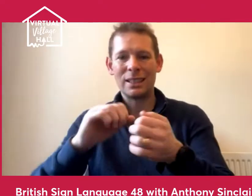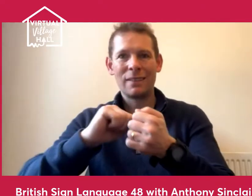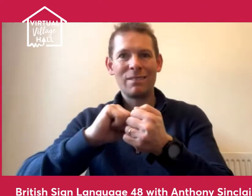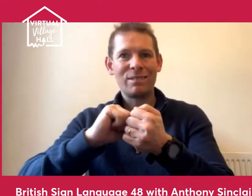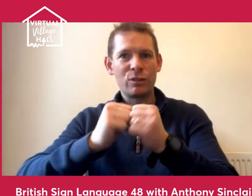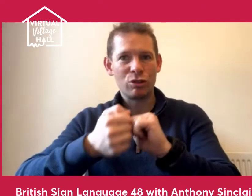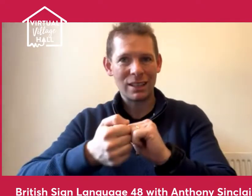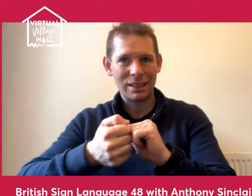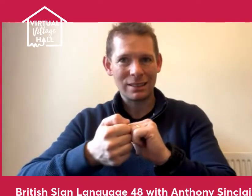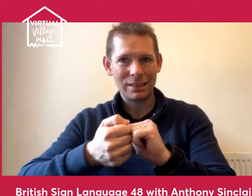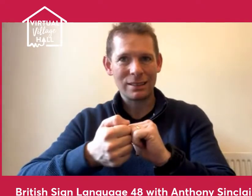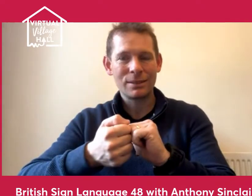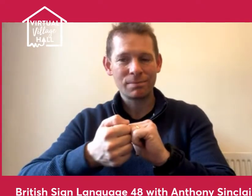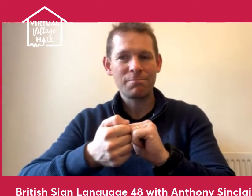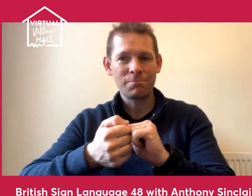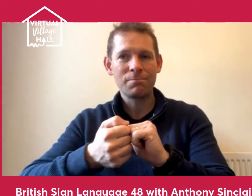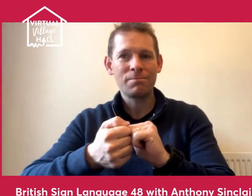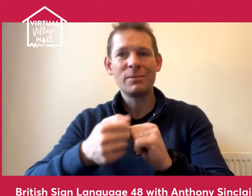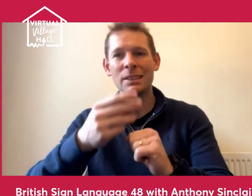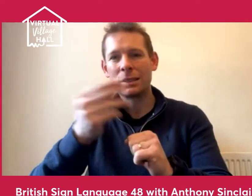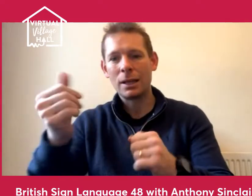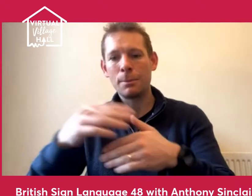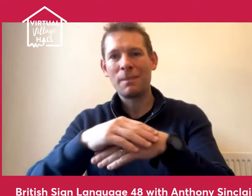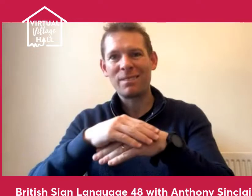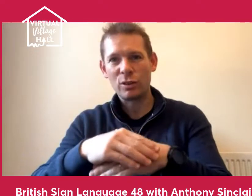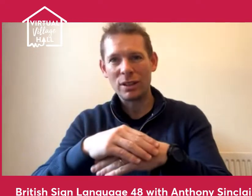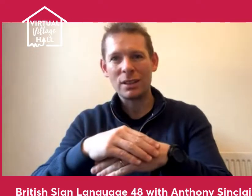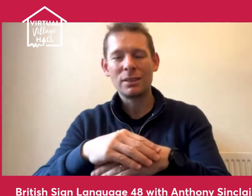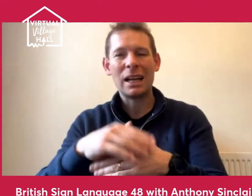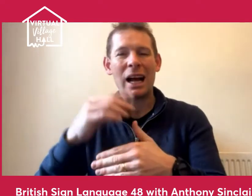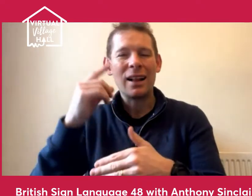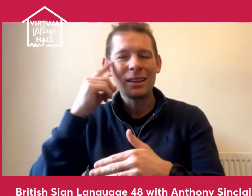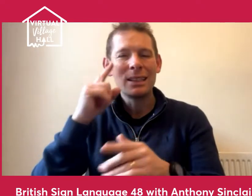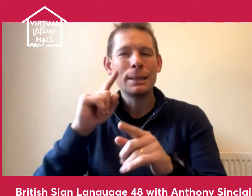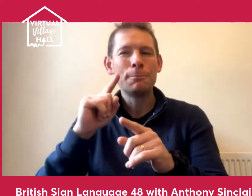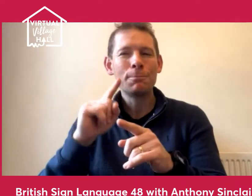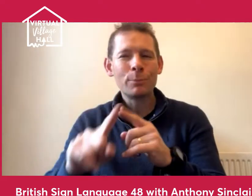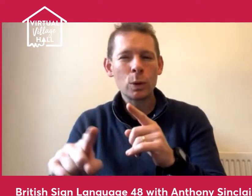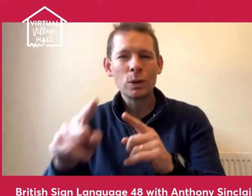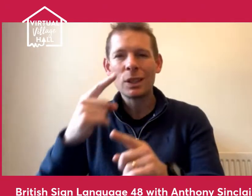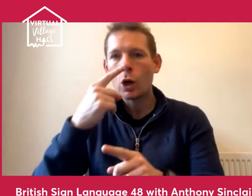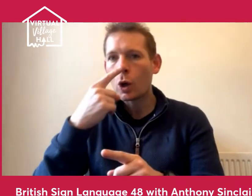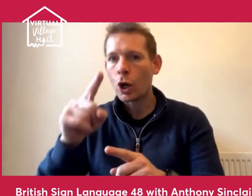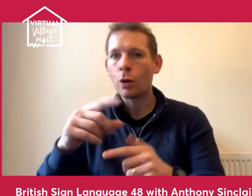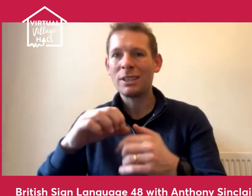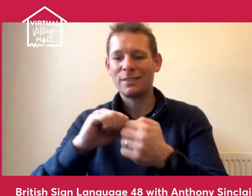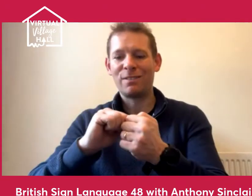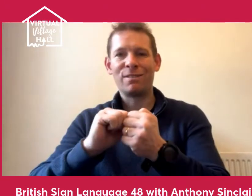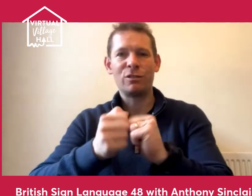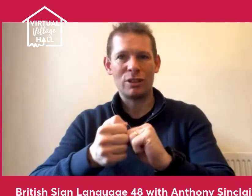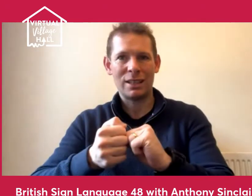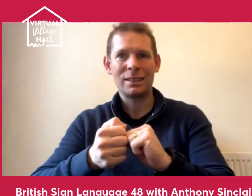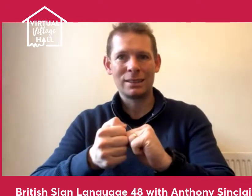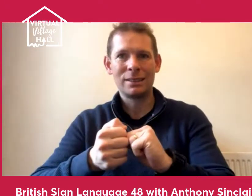Now, there are some regional differences for friend. Sometimes you'll see that, or sometimes you'll see that for friend, but I think most common is